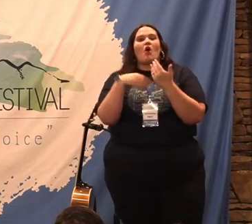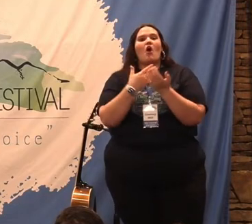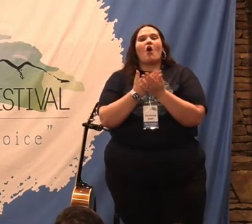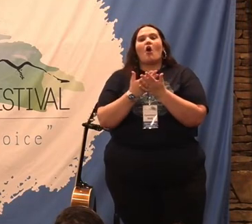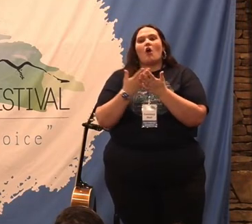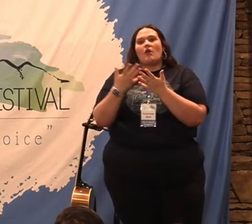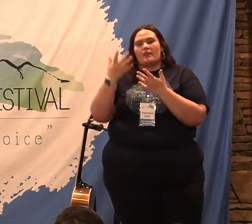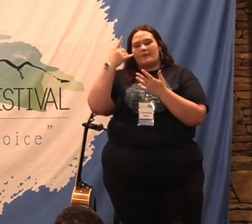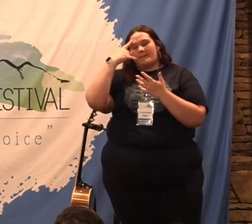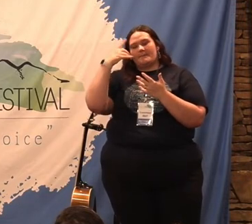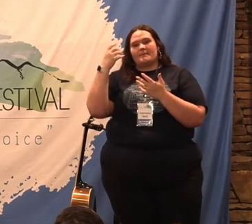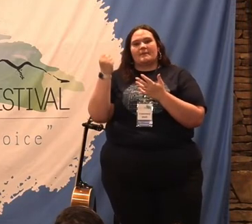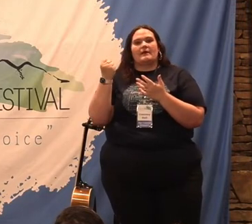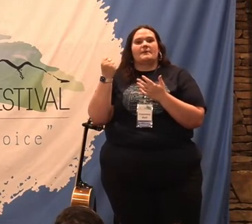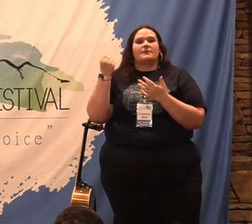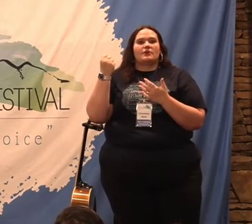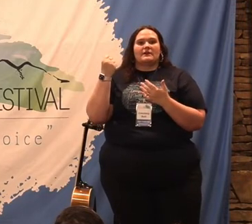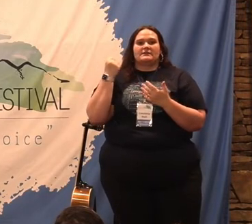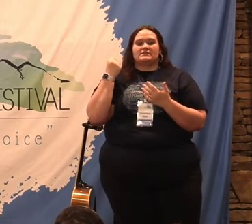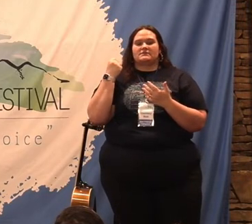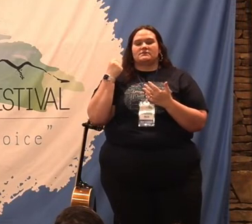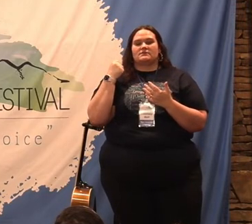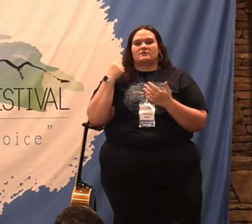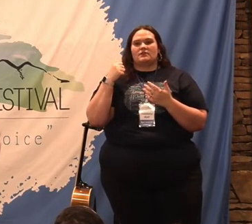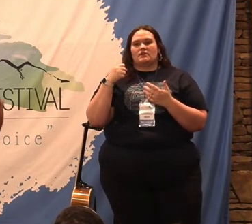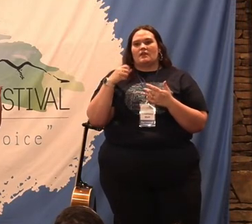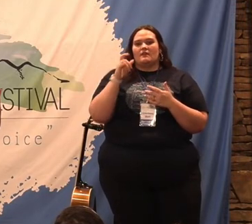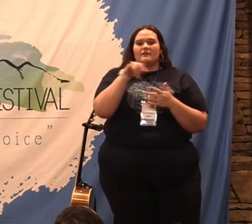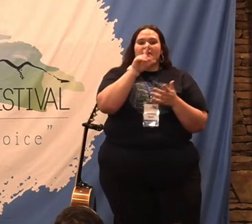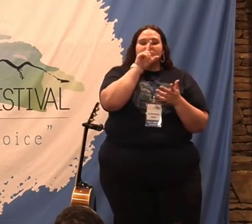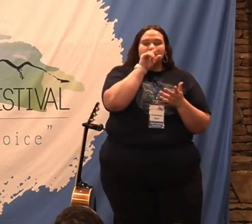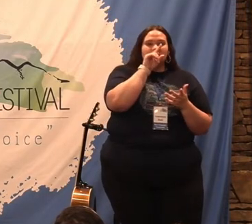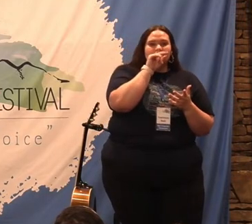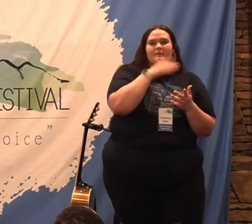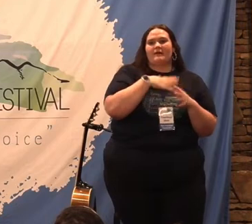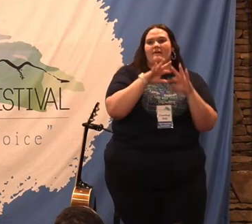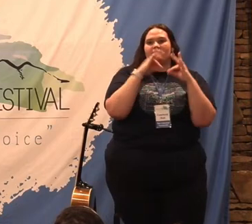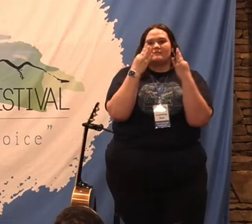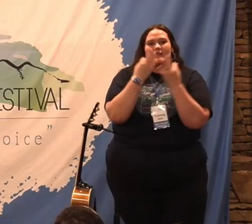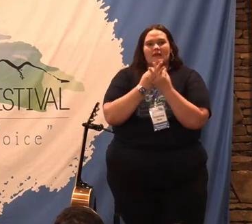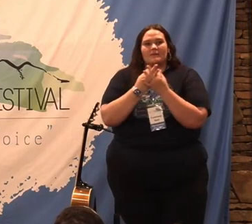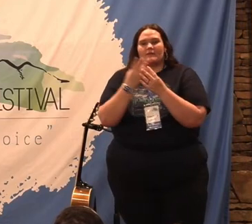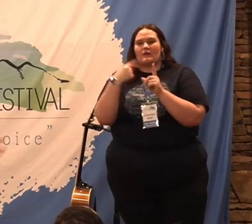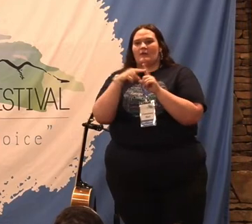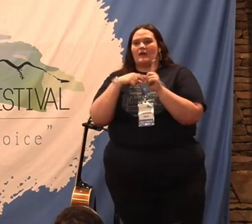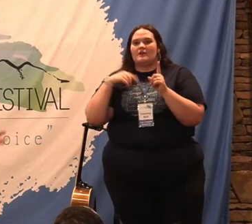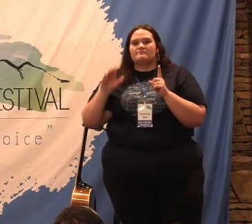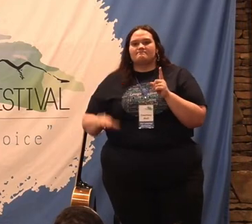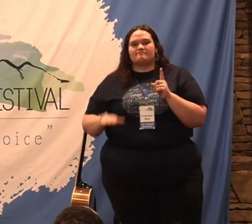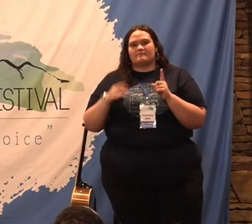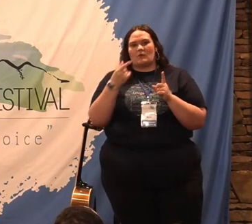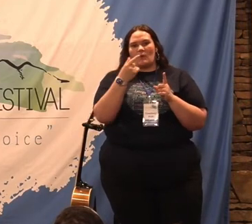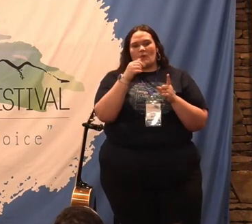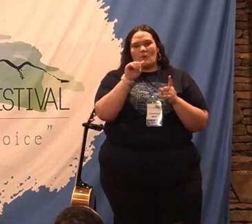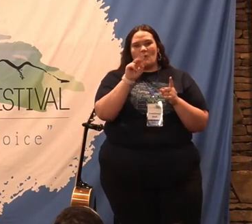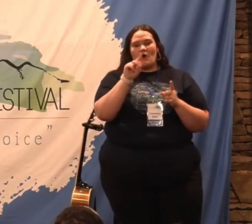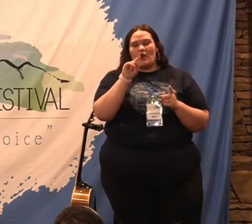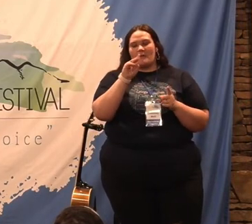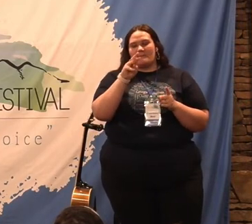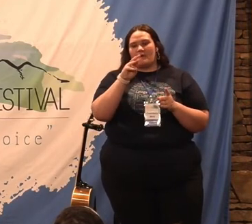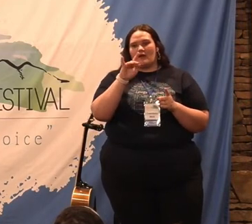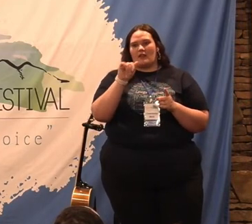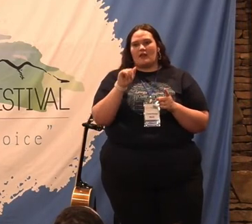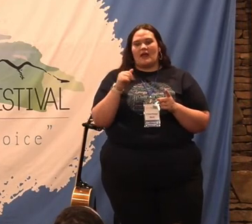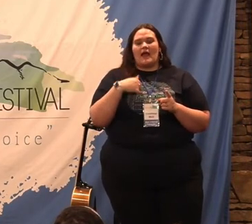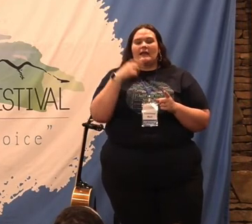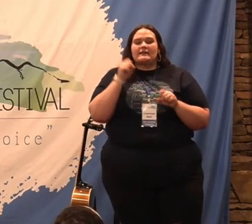of going to the pollo campero with my family in Guatemala coming to my head, and I can see myself there, and I feel